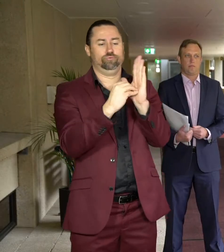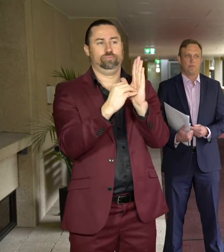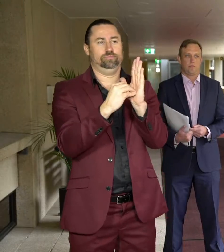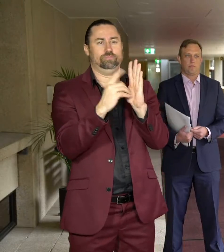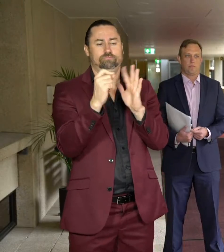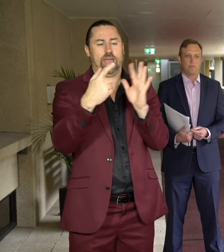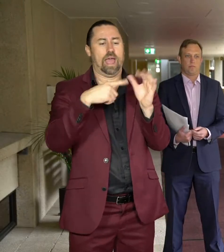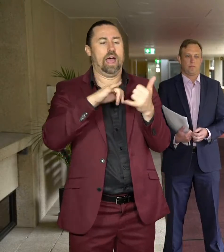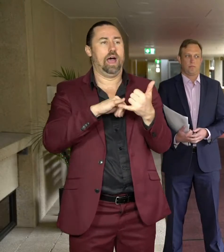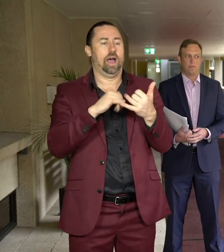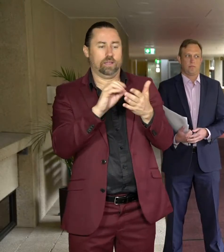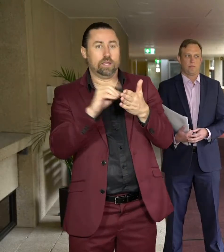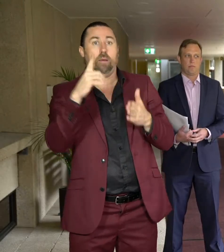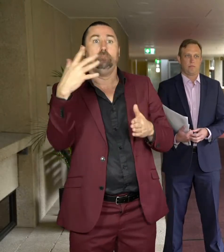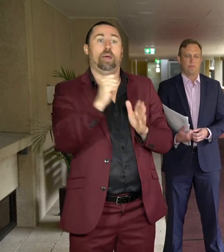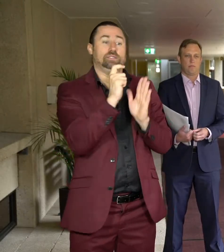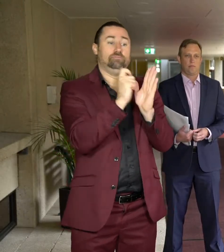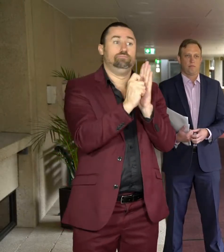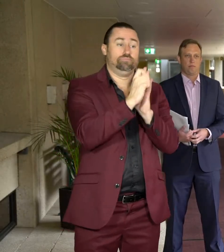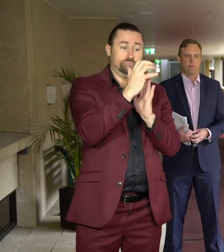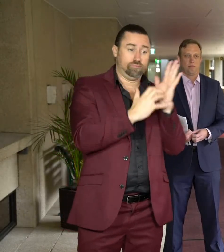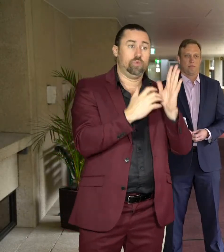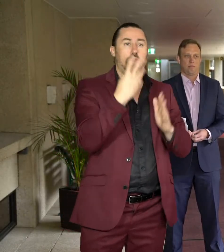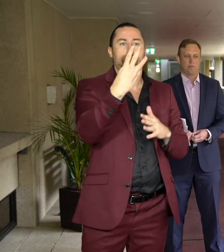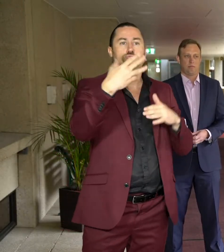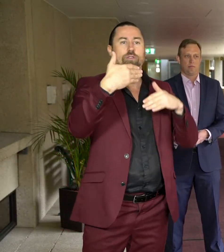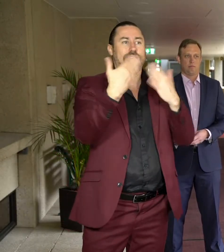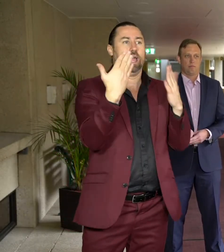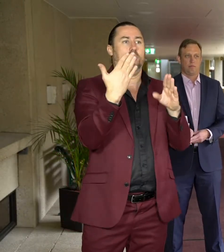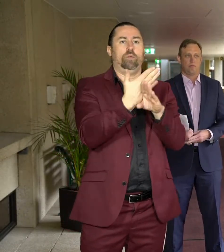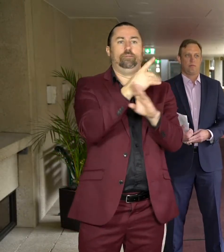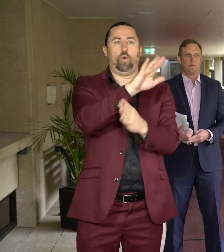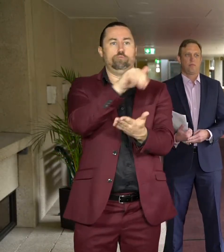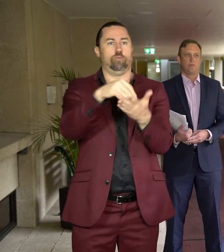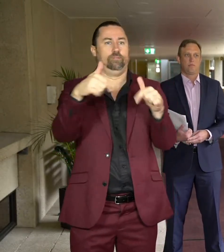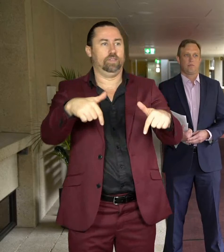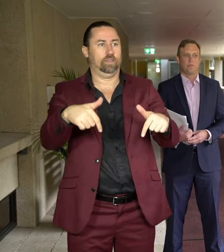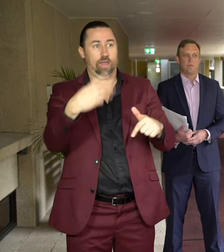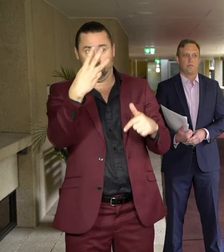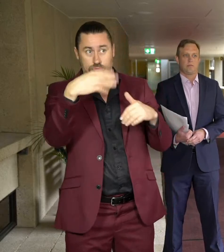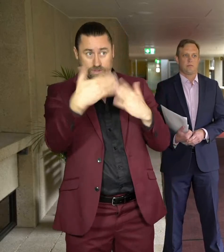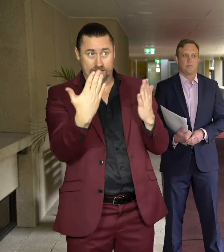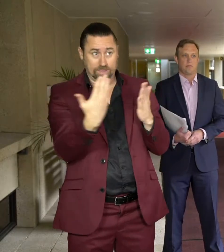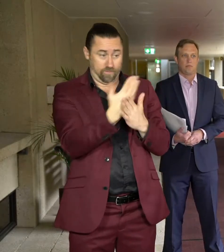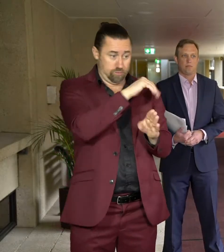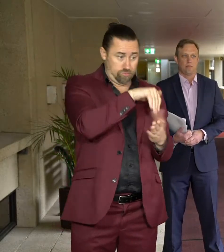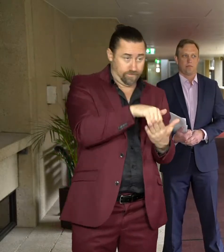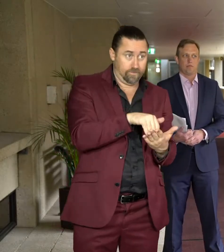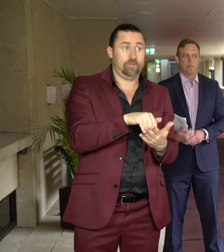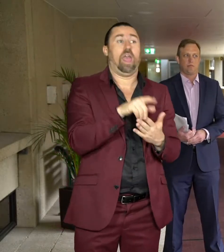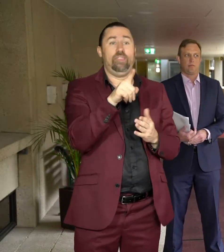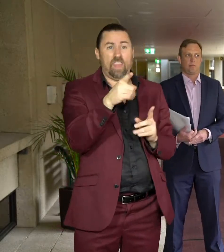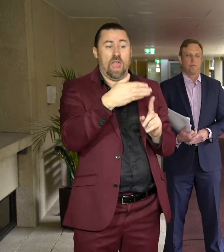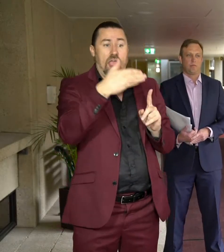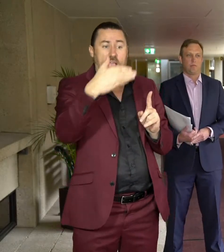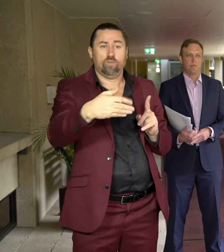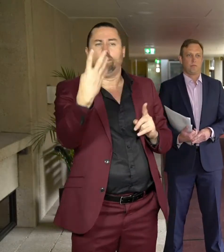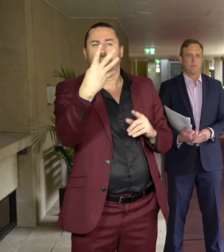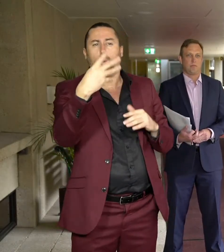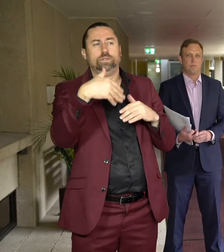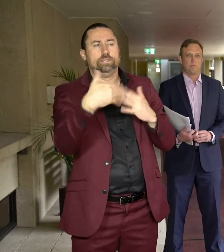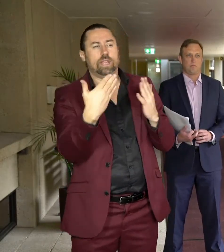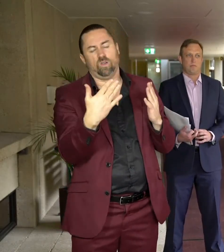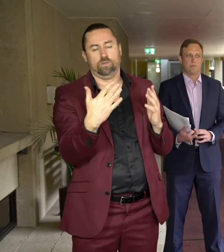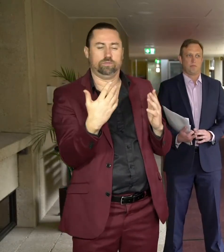days prior to travel. Then they need to complete it every 14 days or